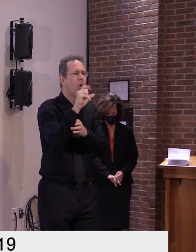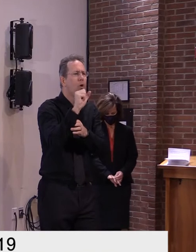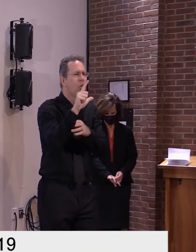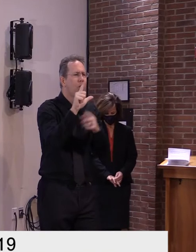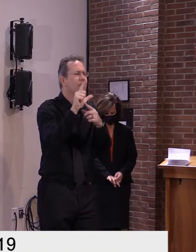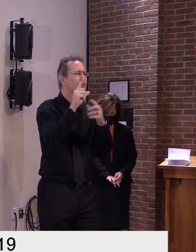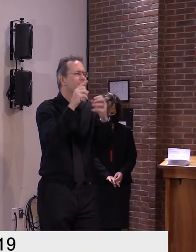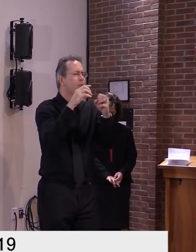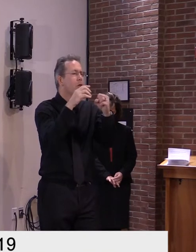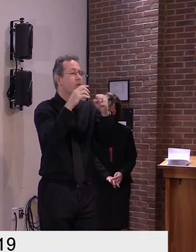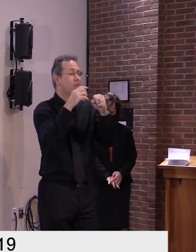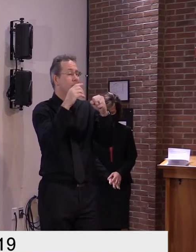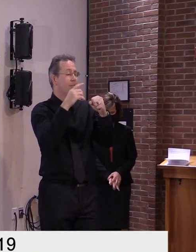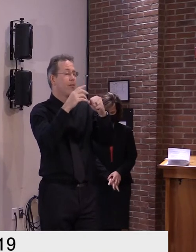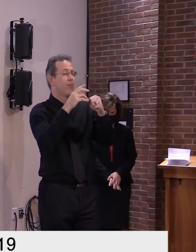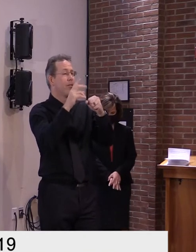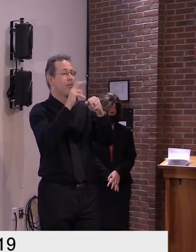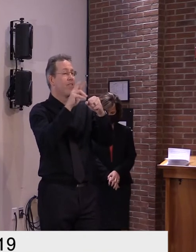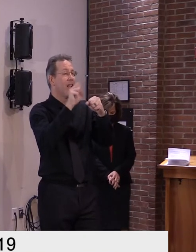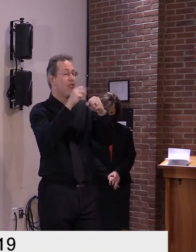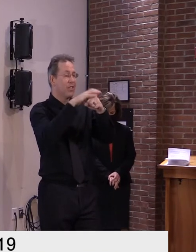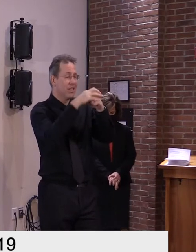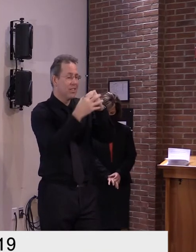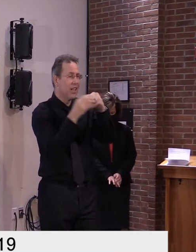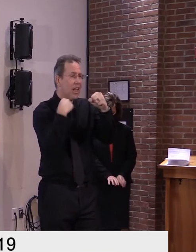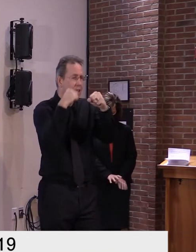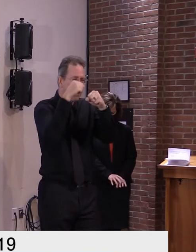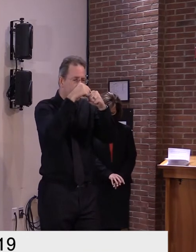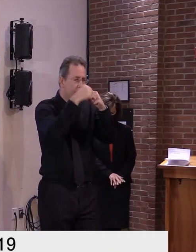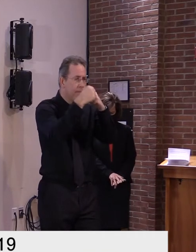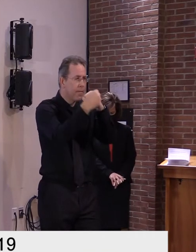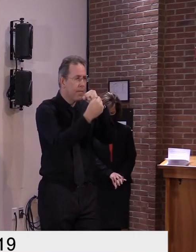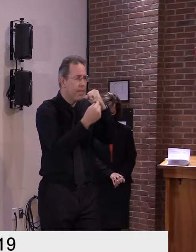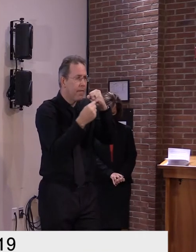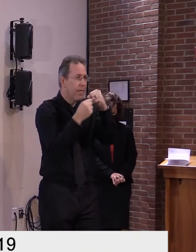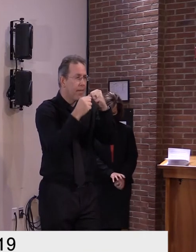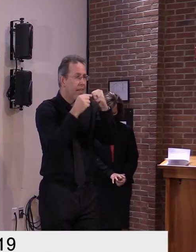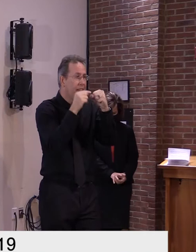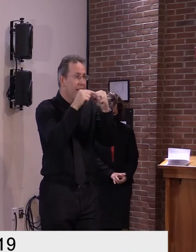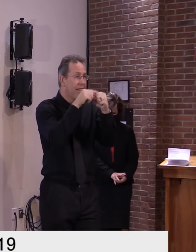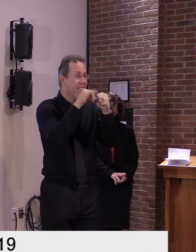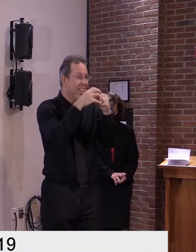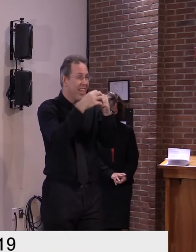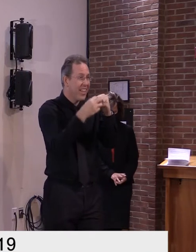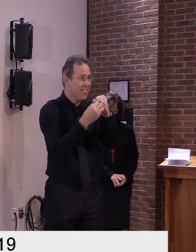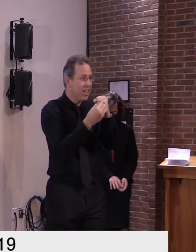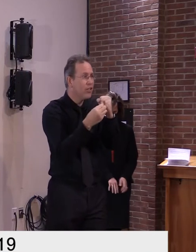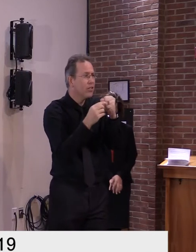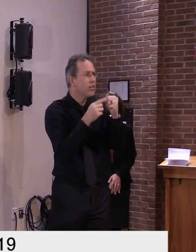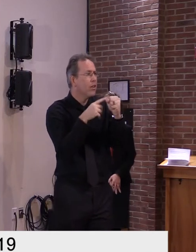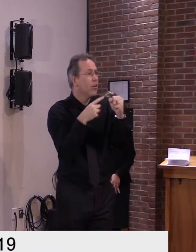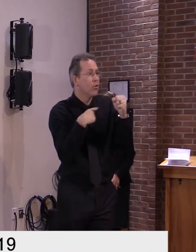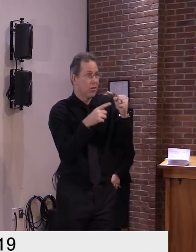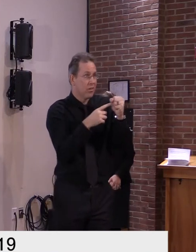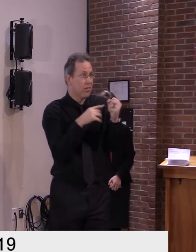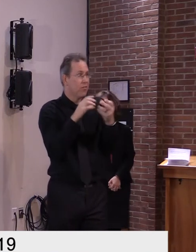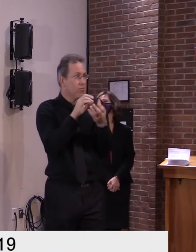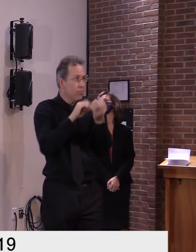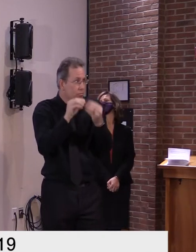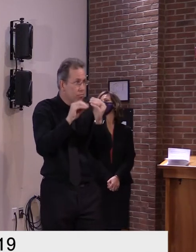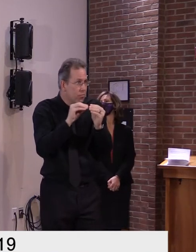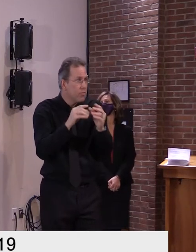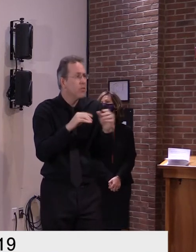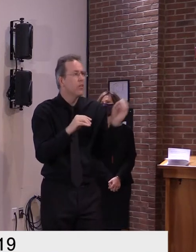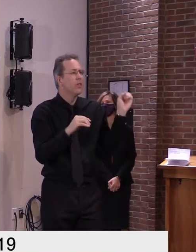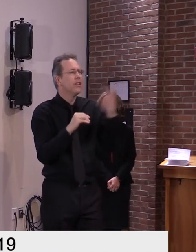but another one as well, to the states. We've been getting about 20 doses a month The last time we